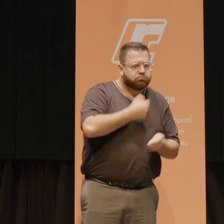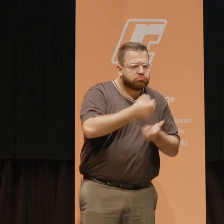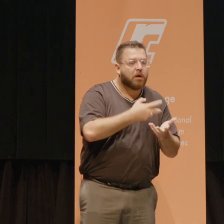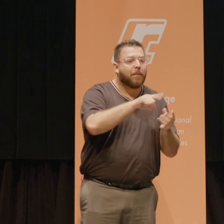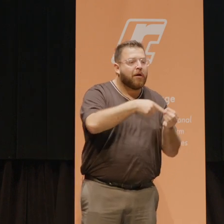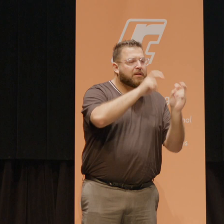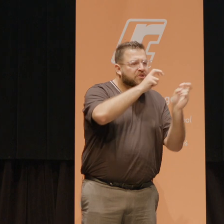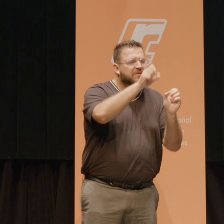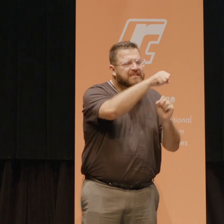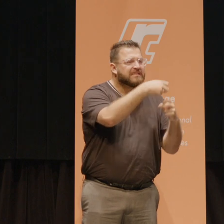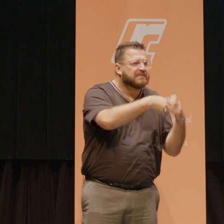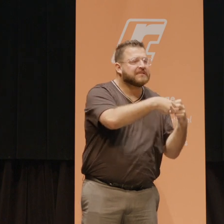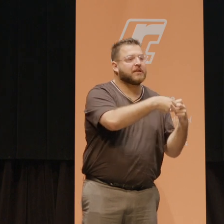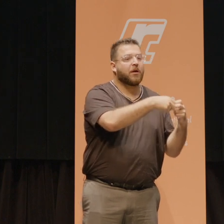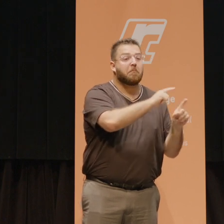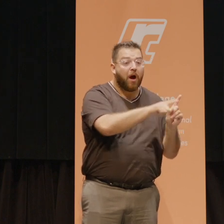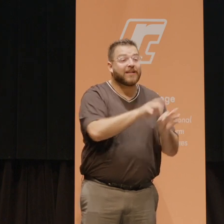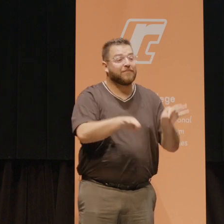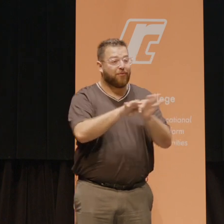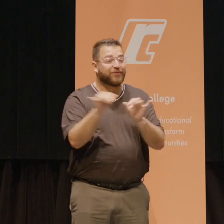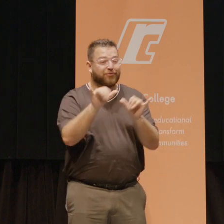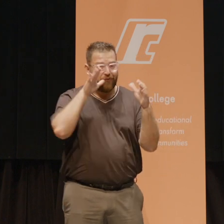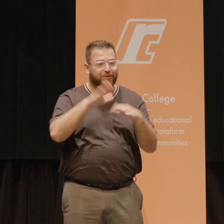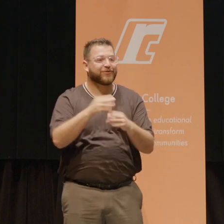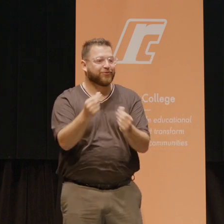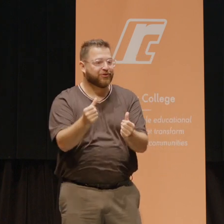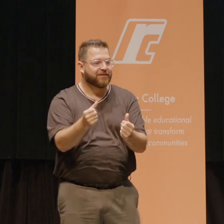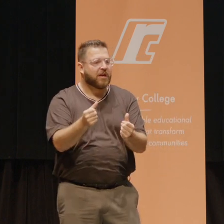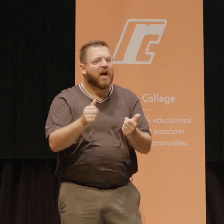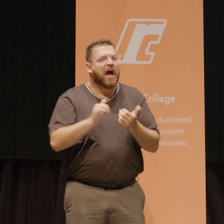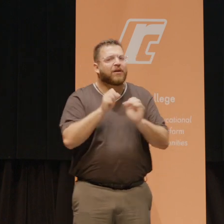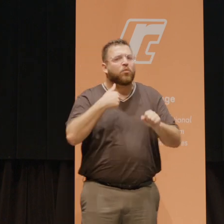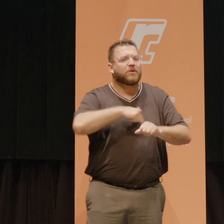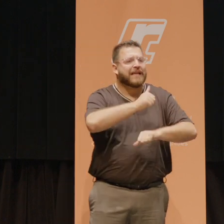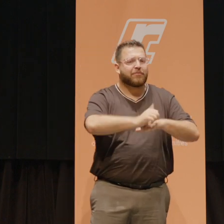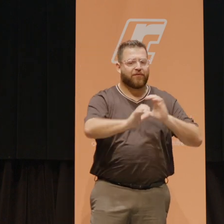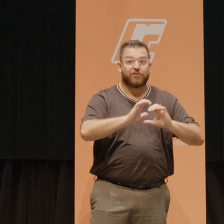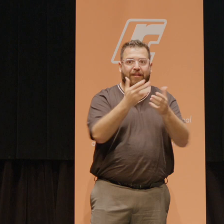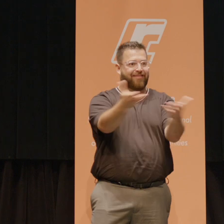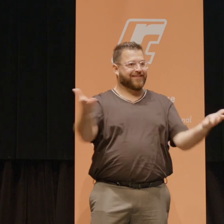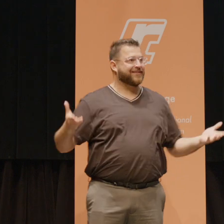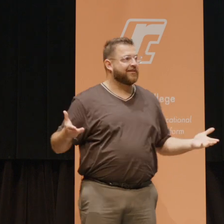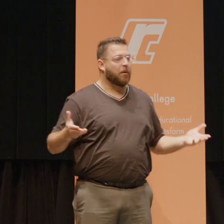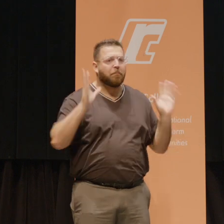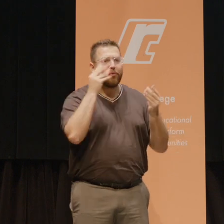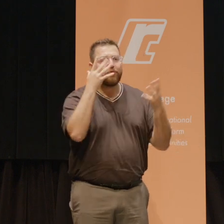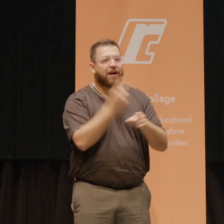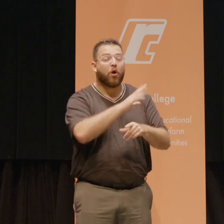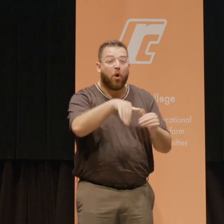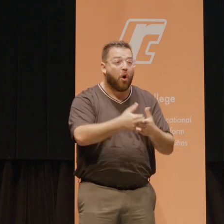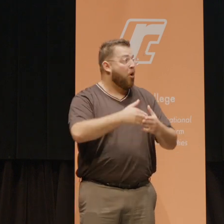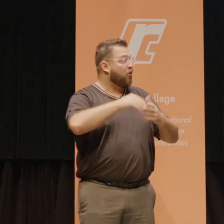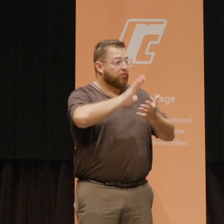there's issues, but let's also bring some solutions. And then how do we have conversations here? This is beautiful, right? There's all the state centers